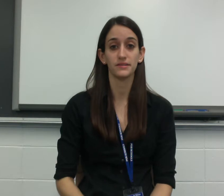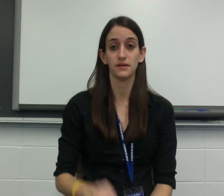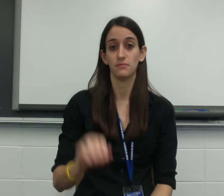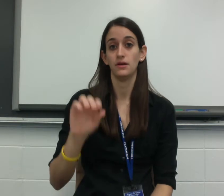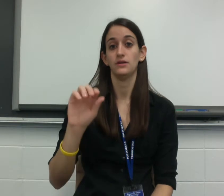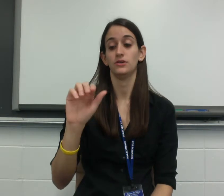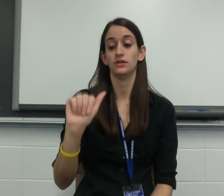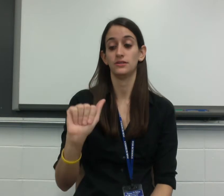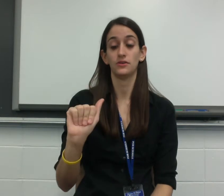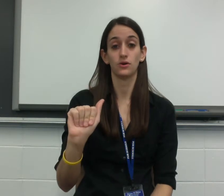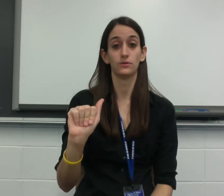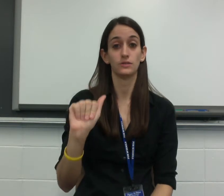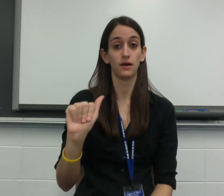Autism. It's either going to be spelled